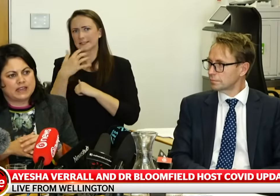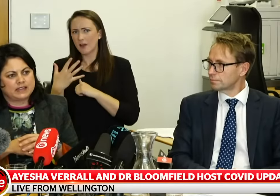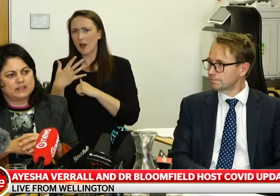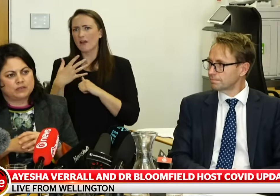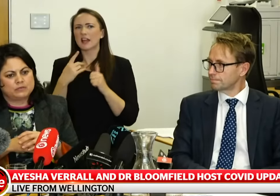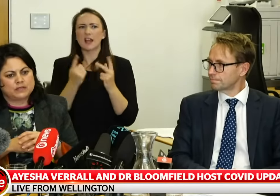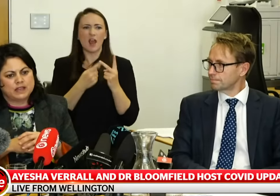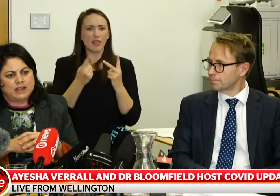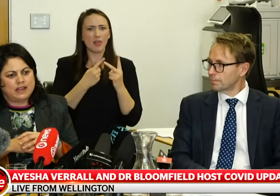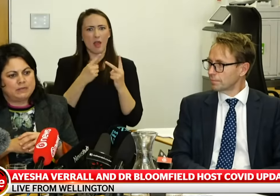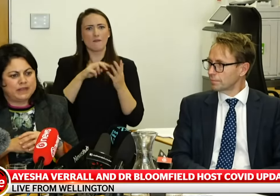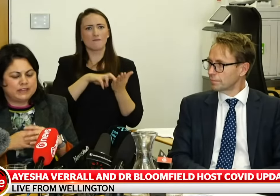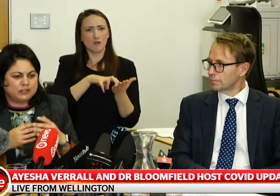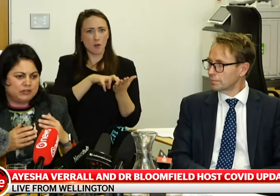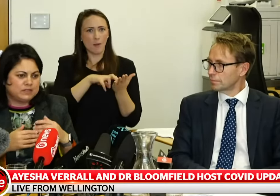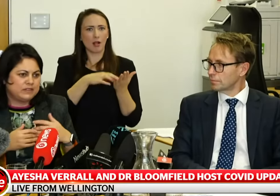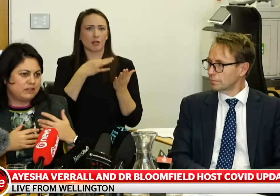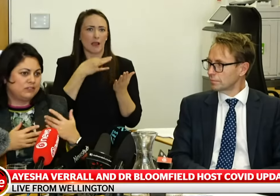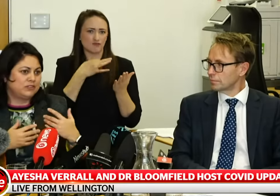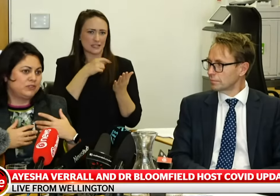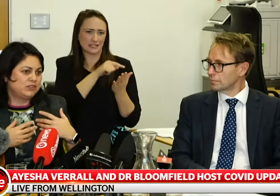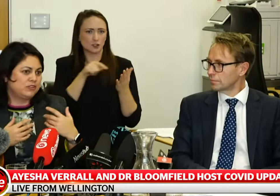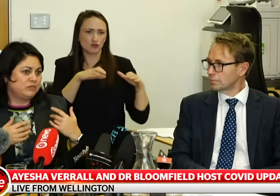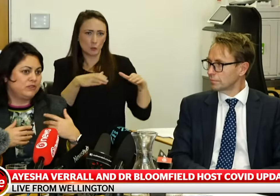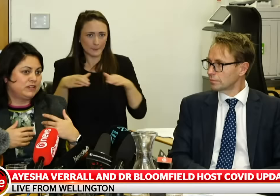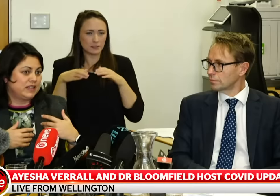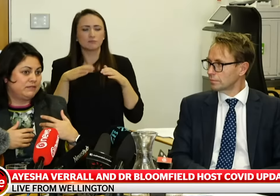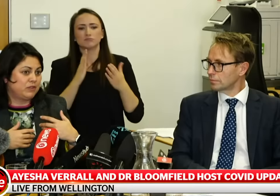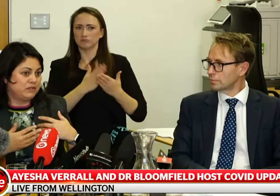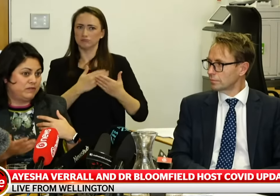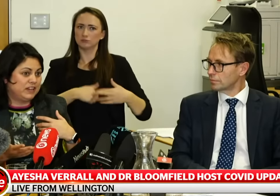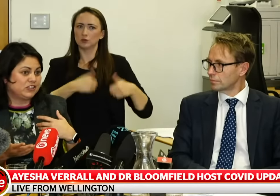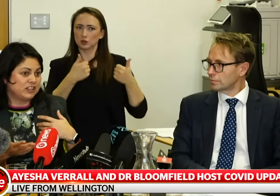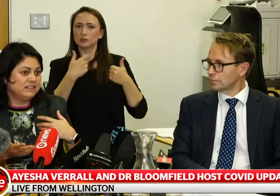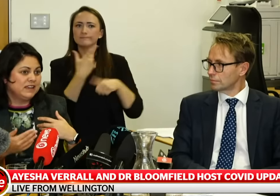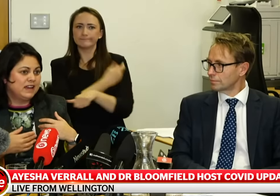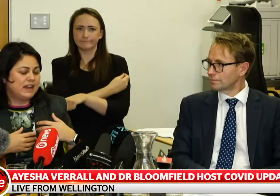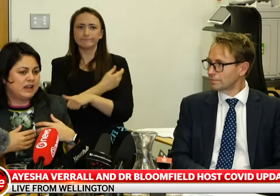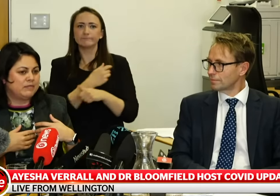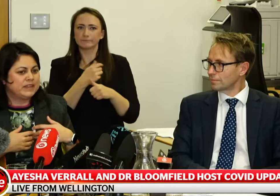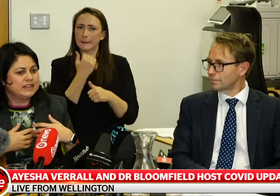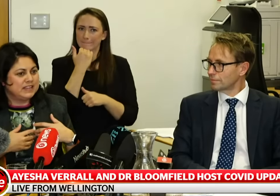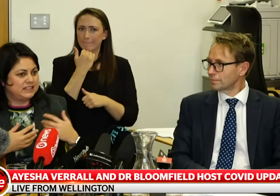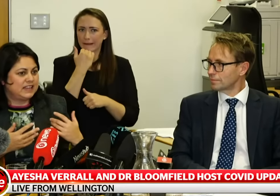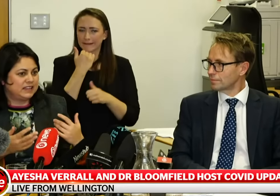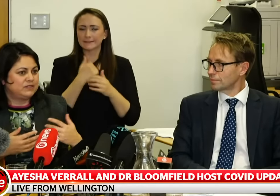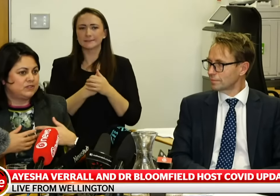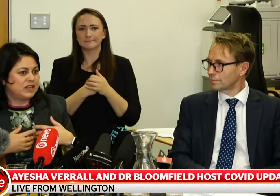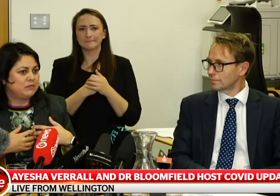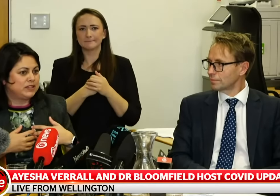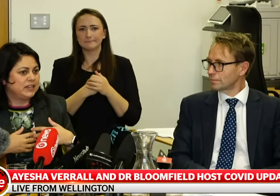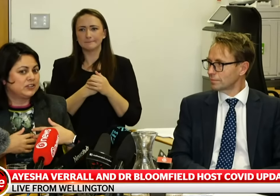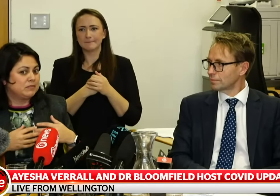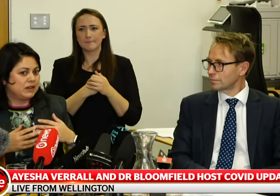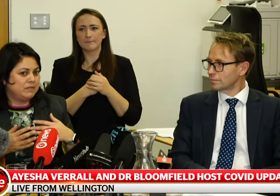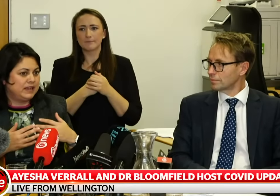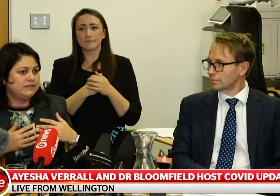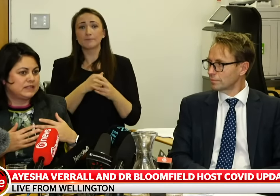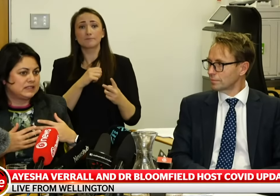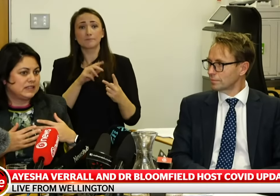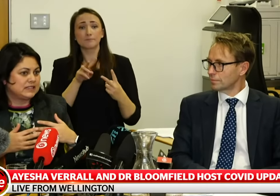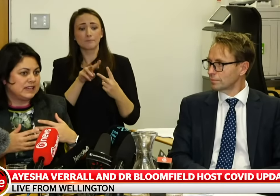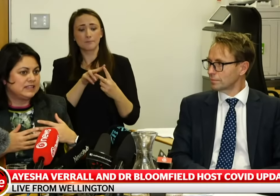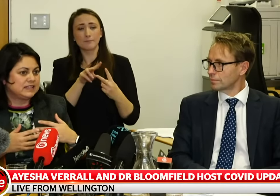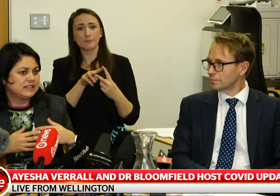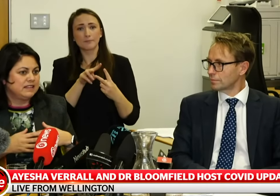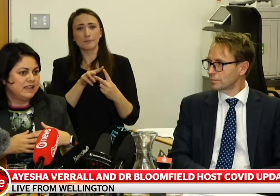other target groups. In terms of the contribution of immunity from infection, yes, that gives you some protection, but I believe